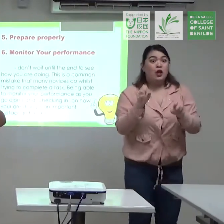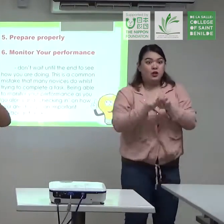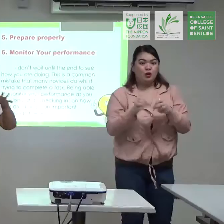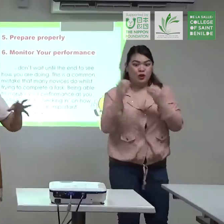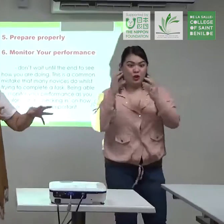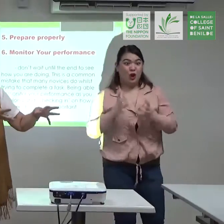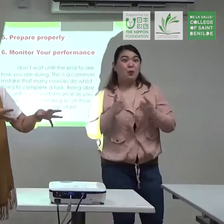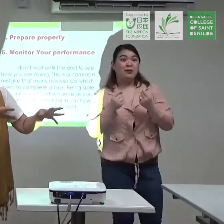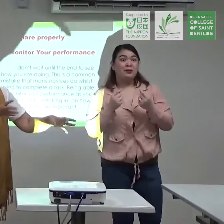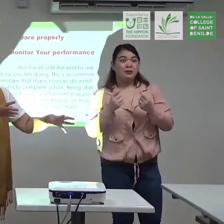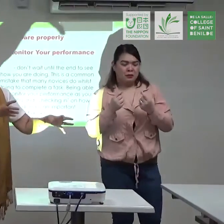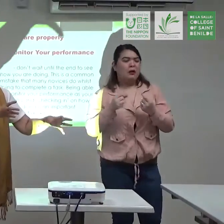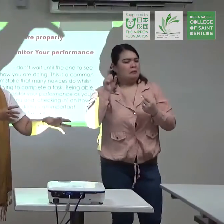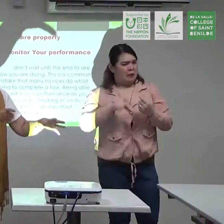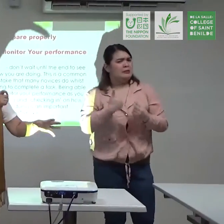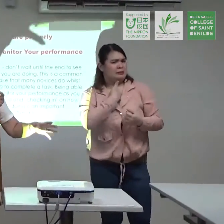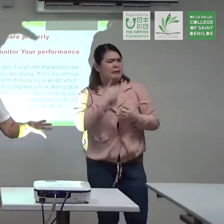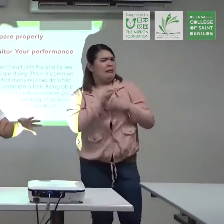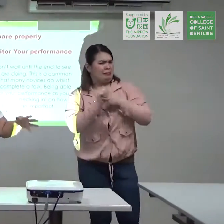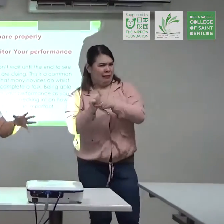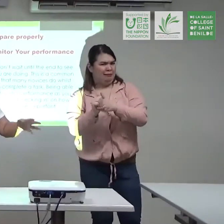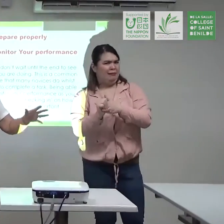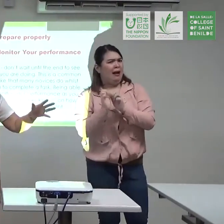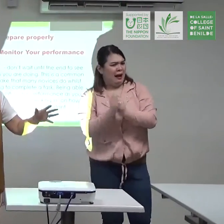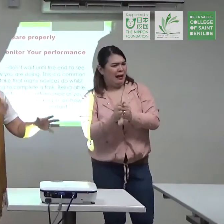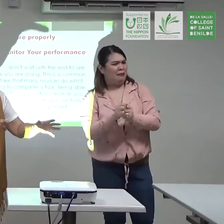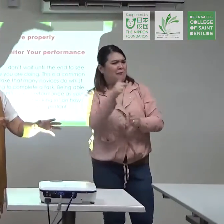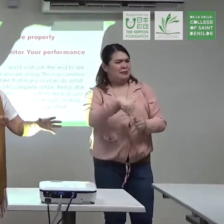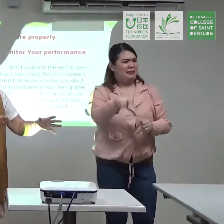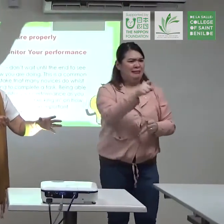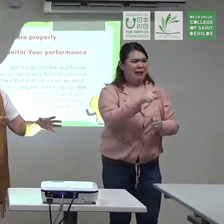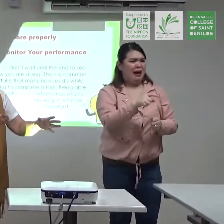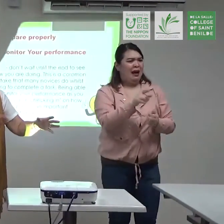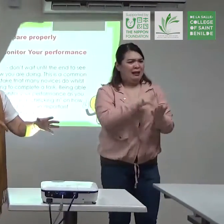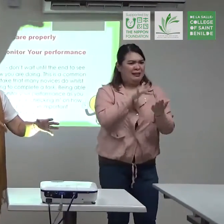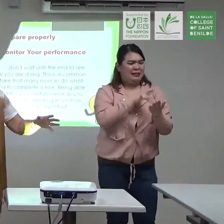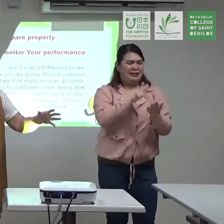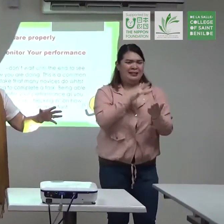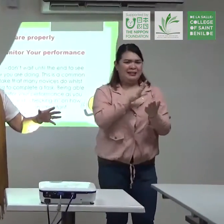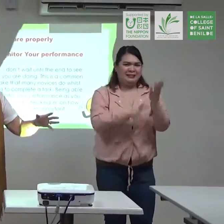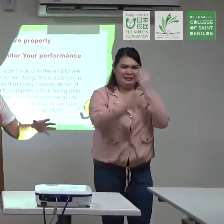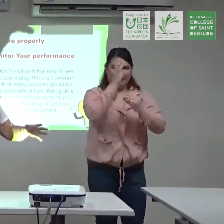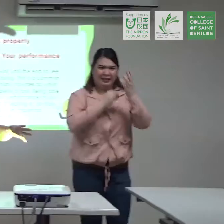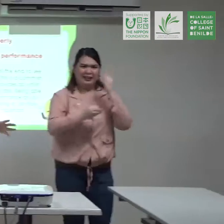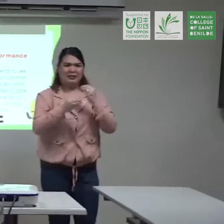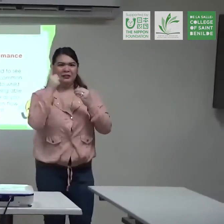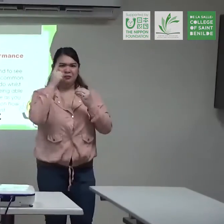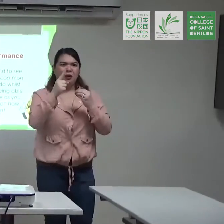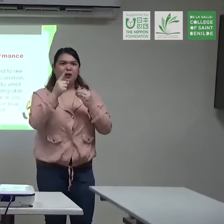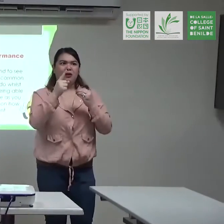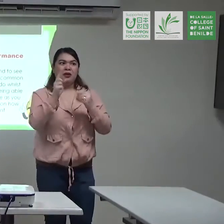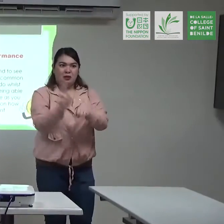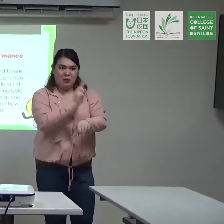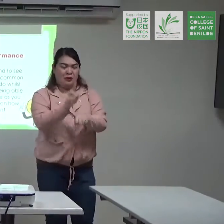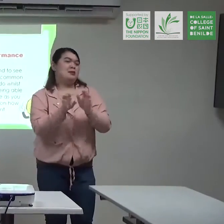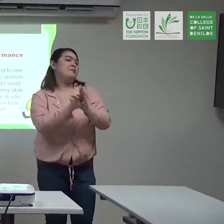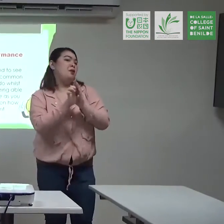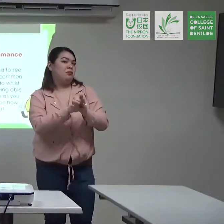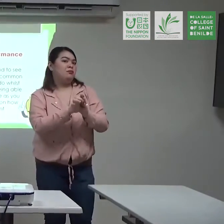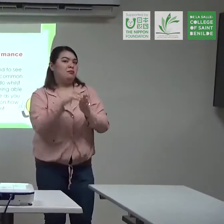to correct the first chapter and say, you can proceed because you're right on track as far as methodology,